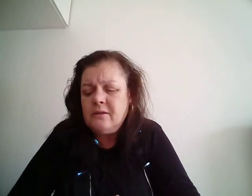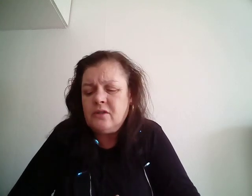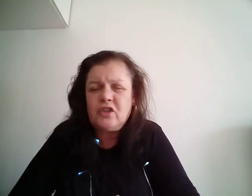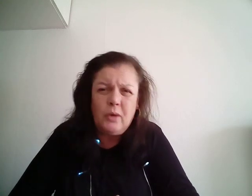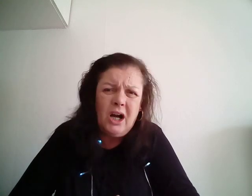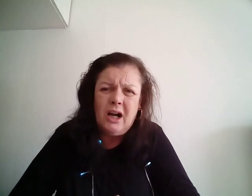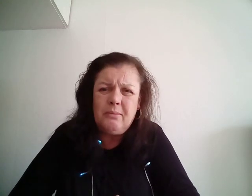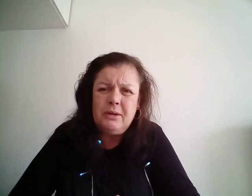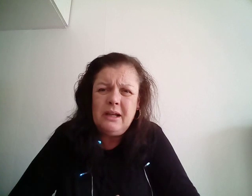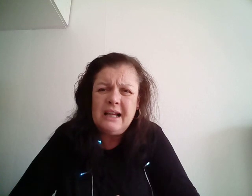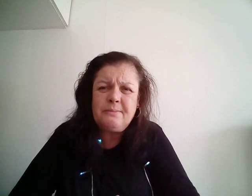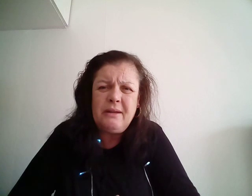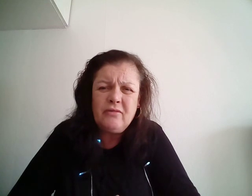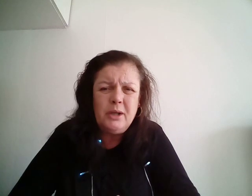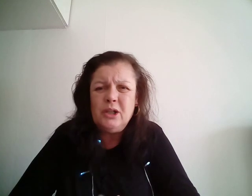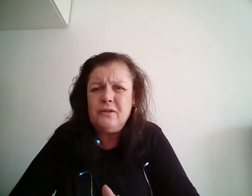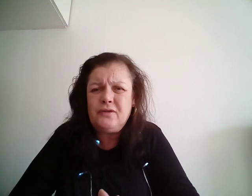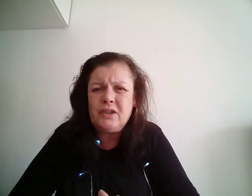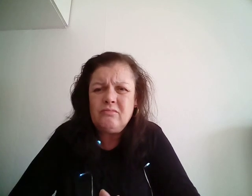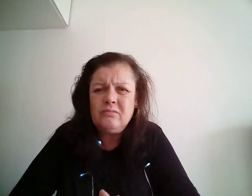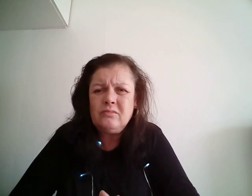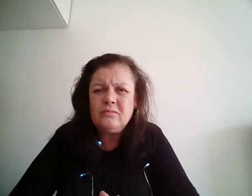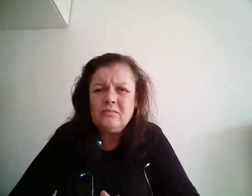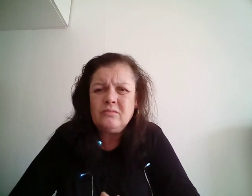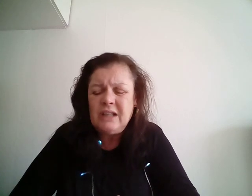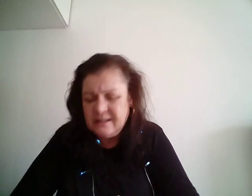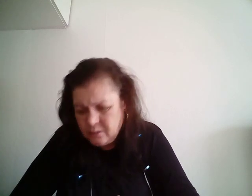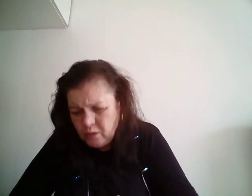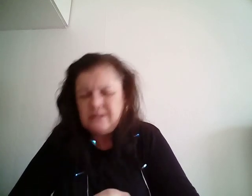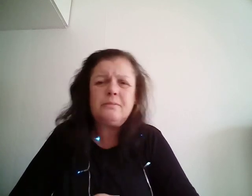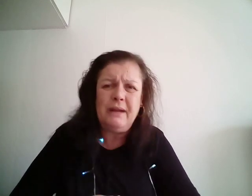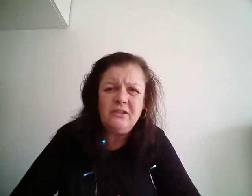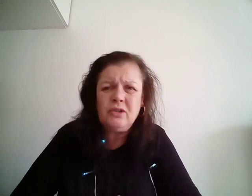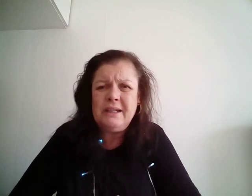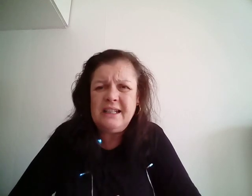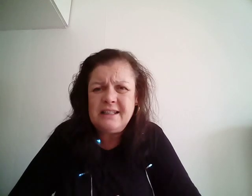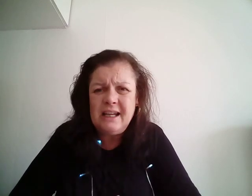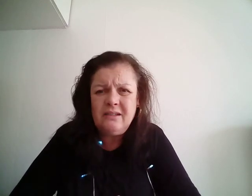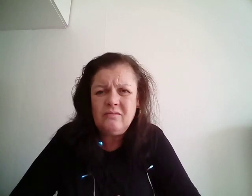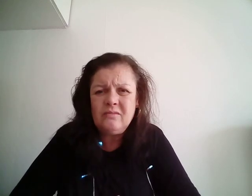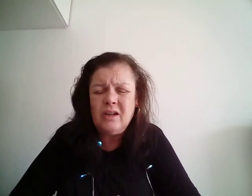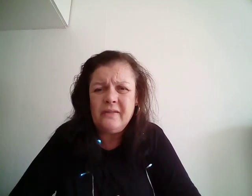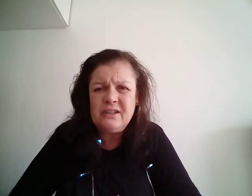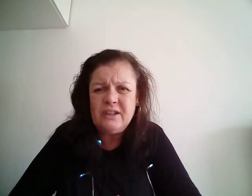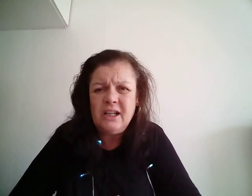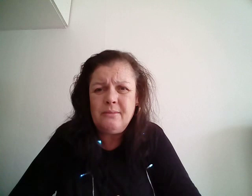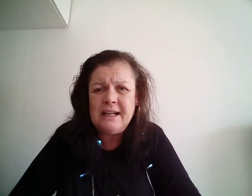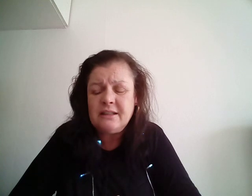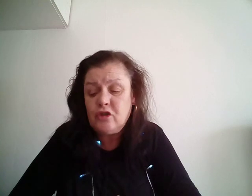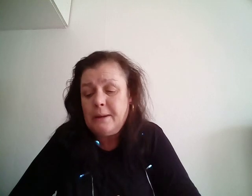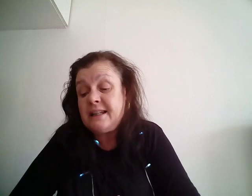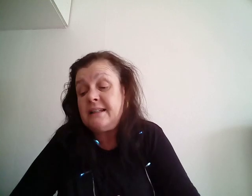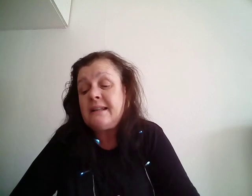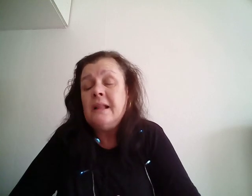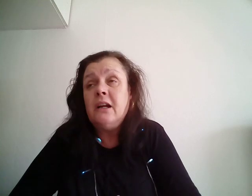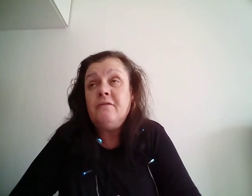Klaus Schwab has been removed. That's what Benjamin is saying on this video, my delicious babies. And this